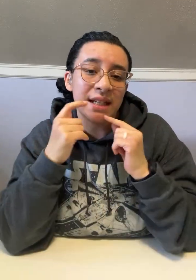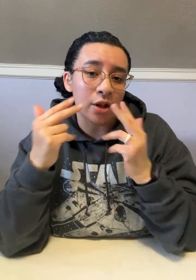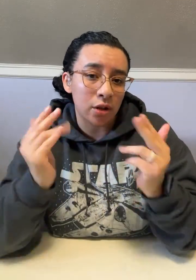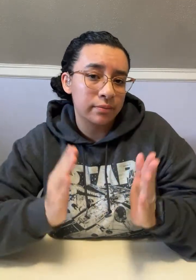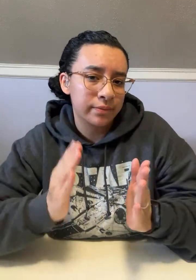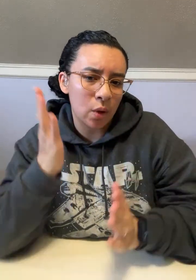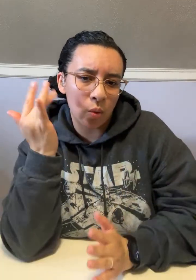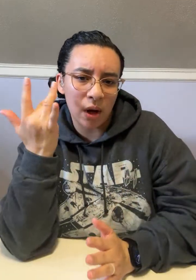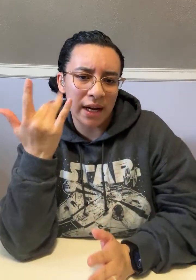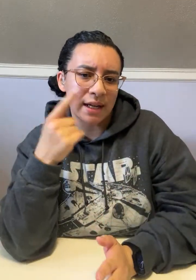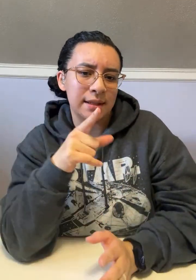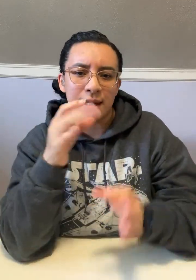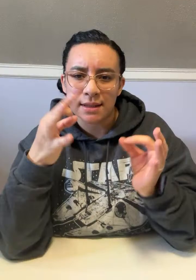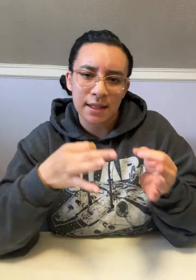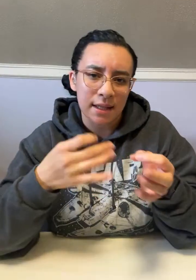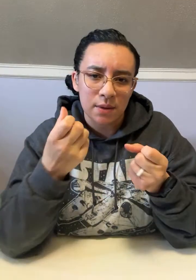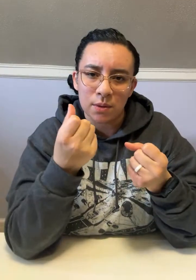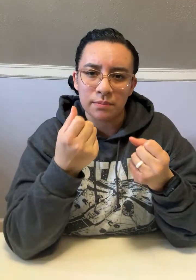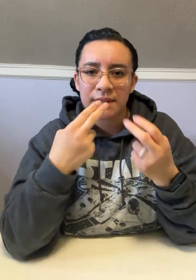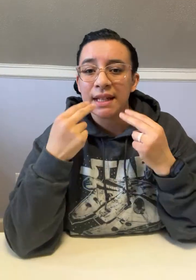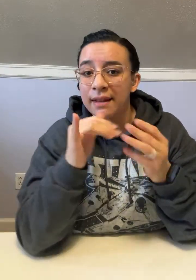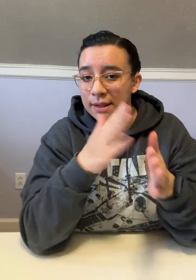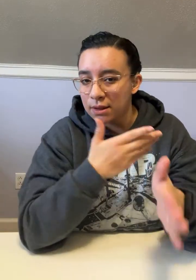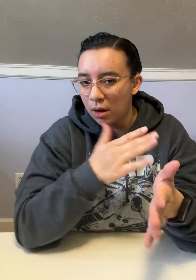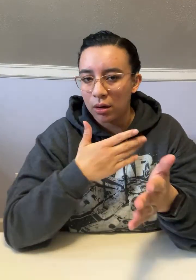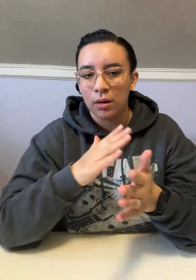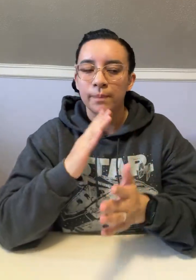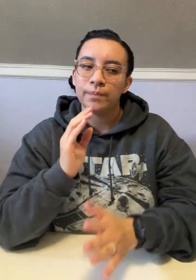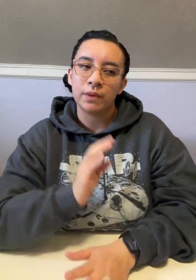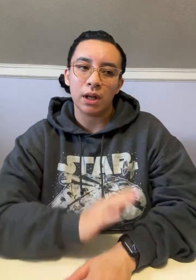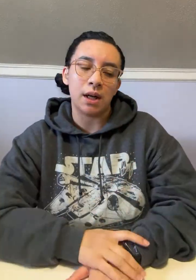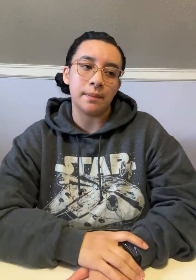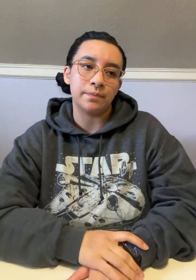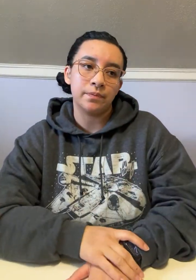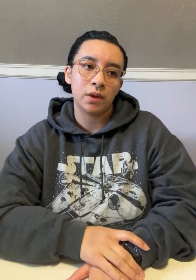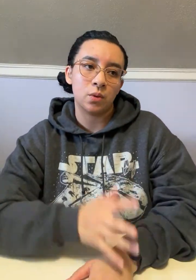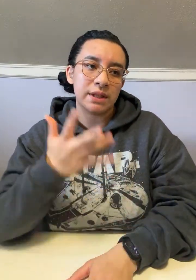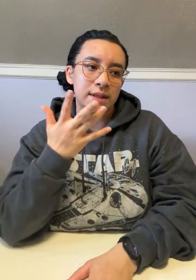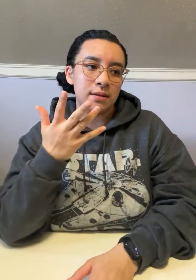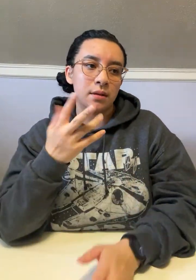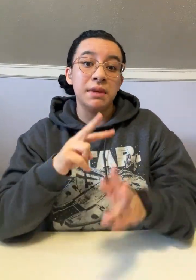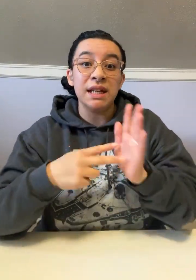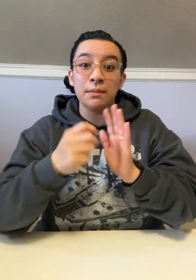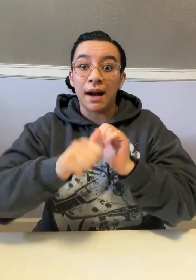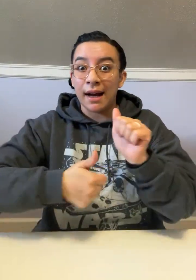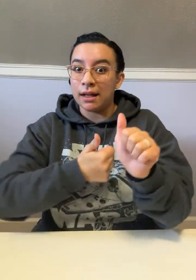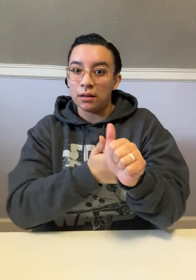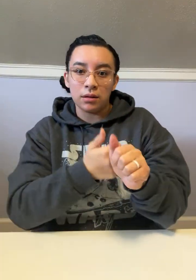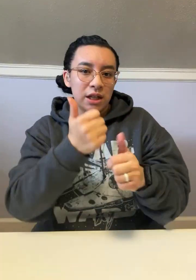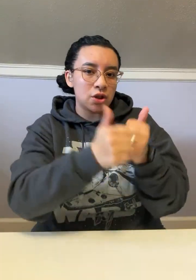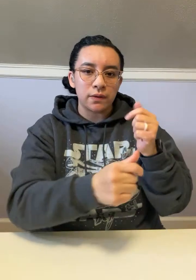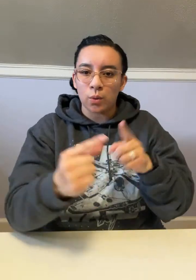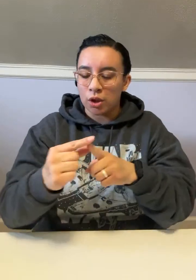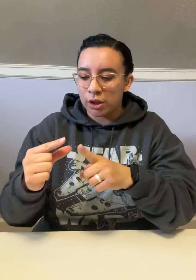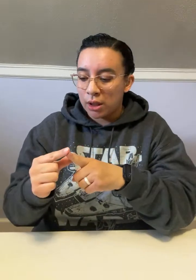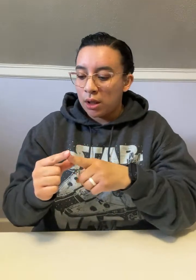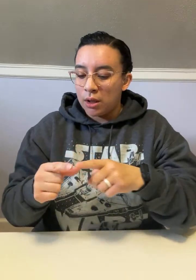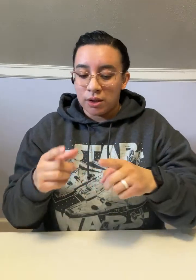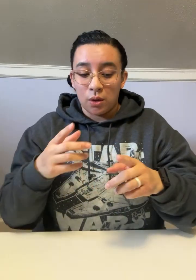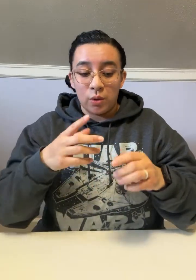singer? Why did they decide to sing that song? What's the meaning behind each of the word? So when you